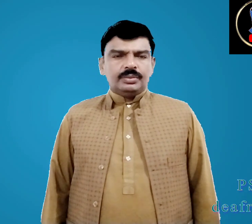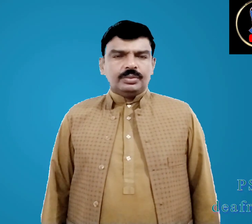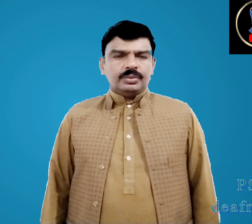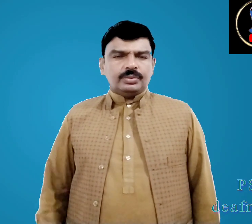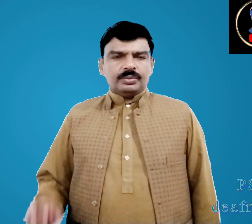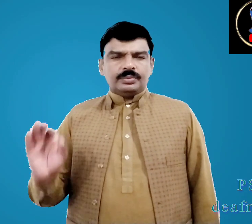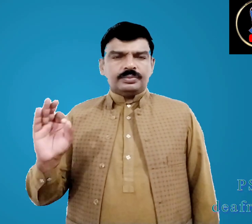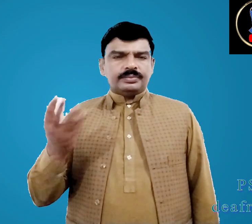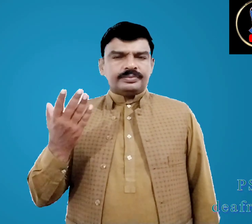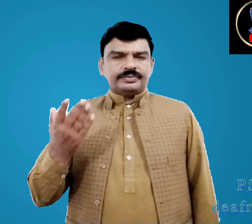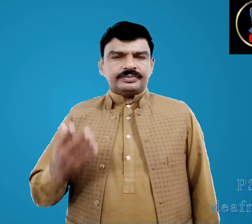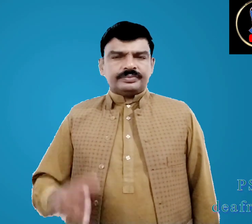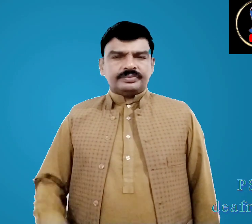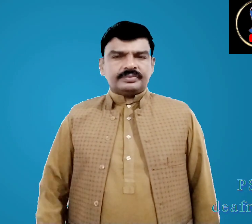due to,